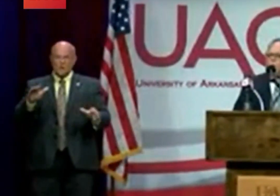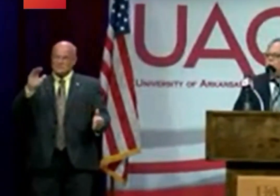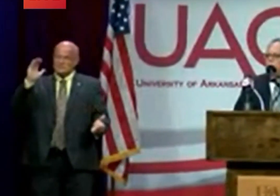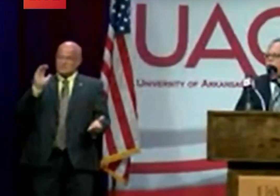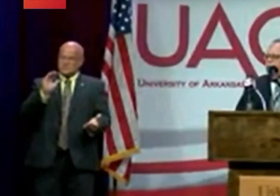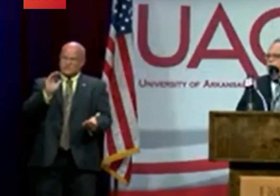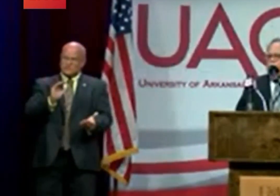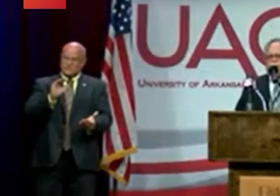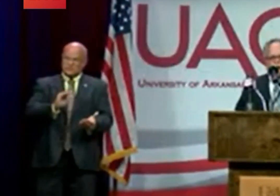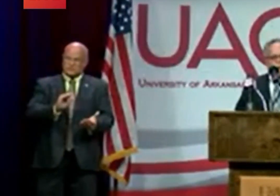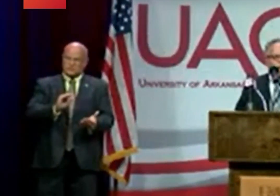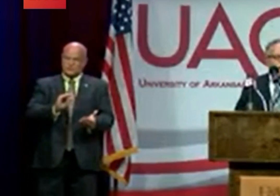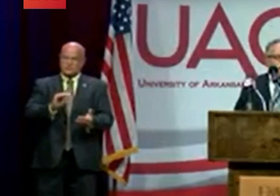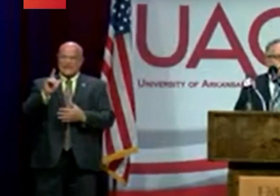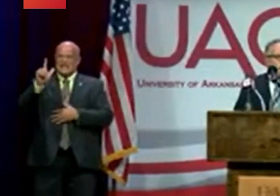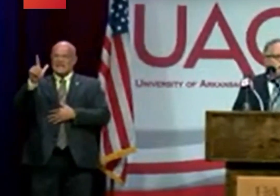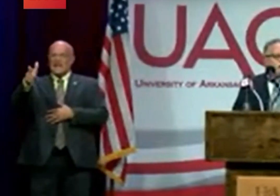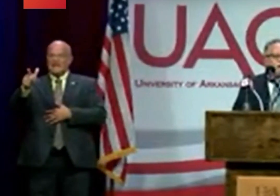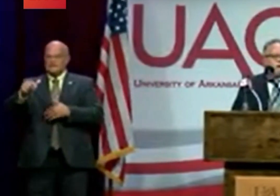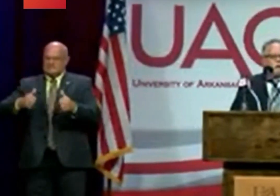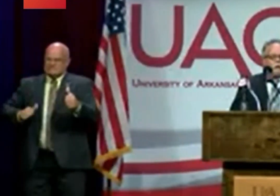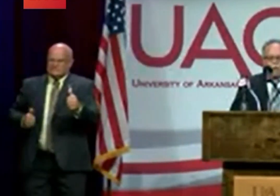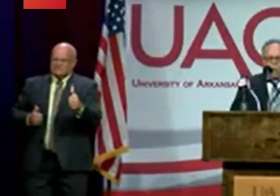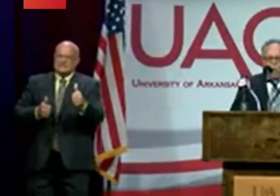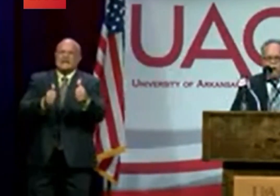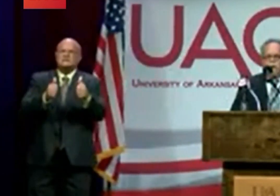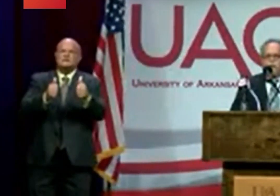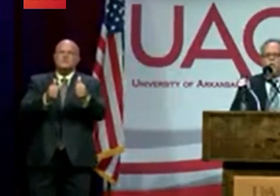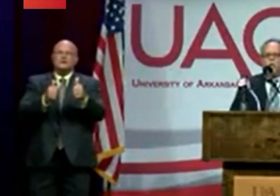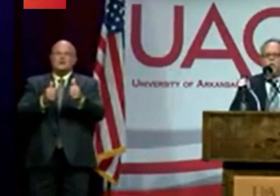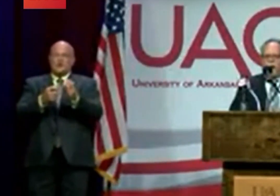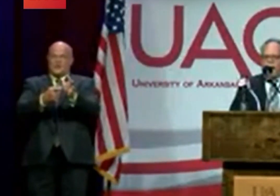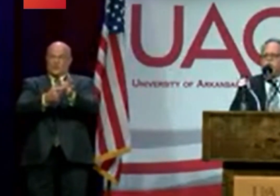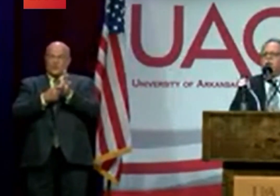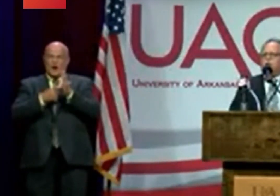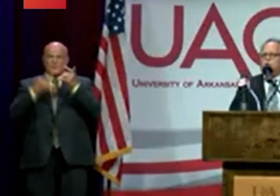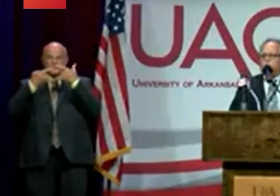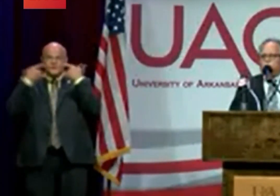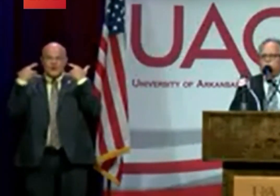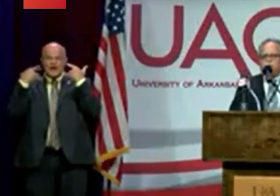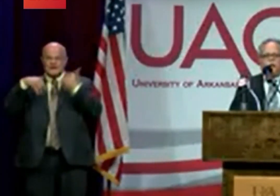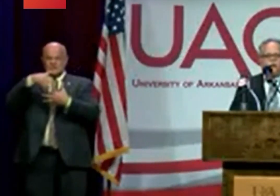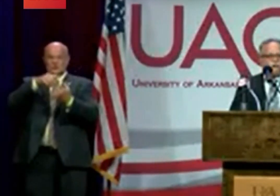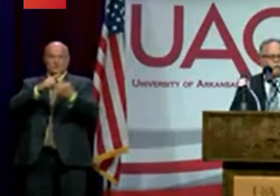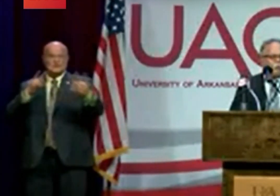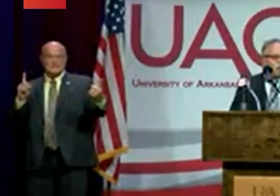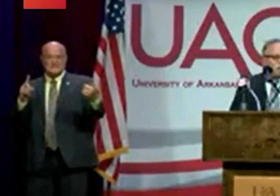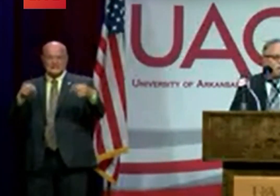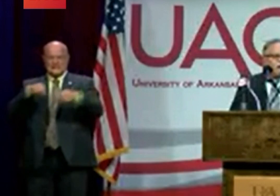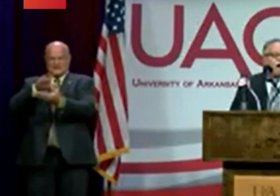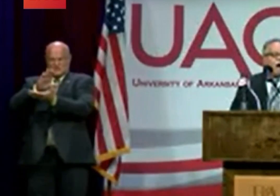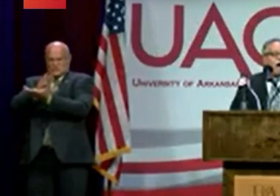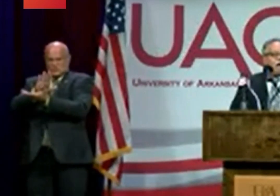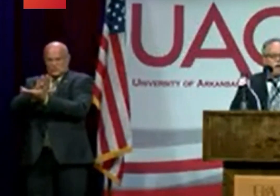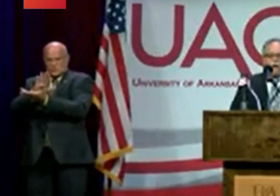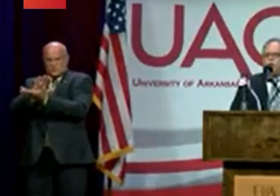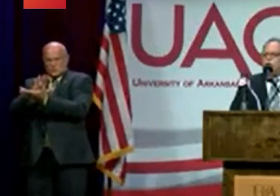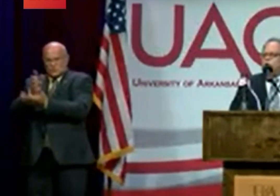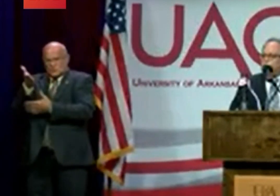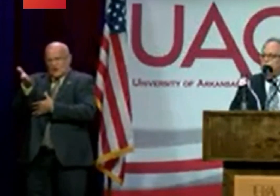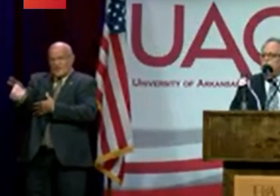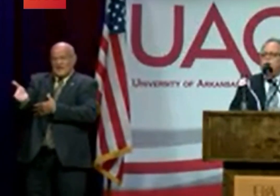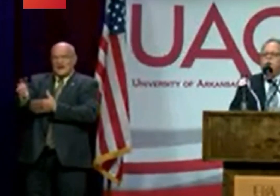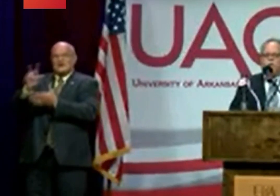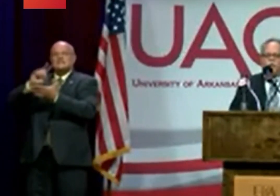now, we'll have to play catch up. The requirements for mask and social distancing in the schools are